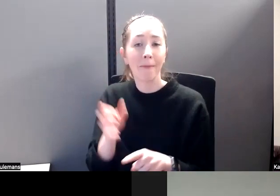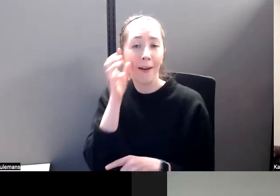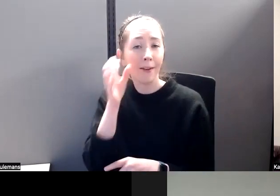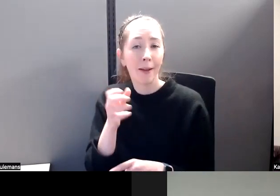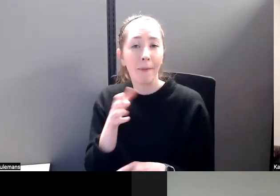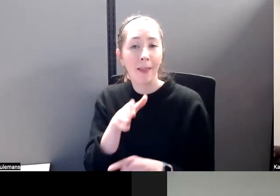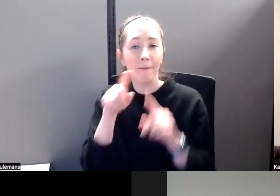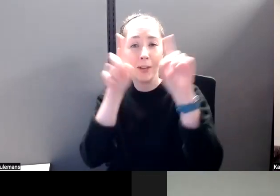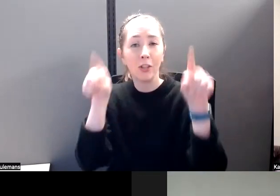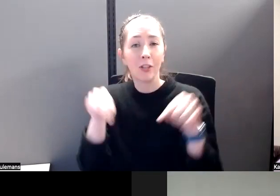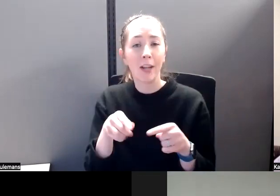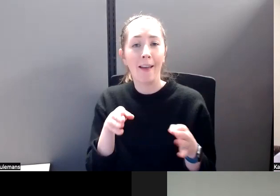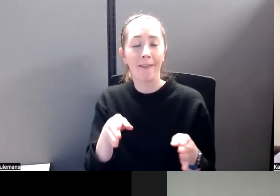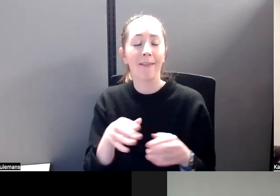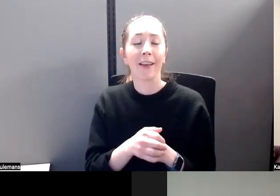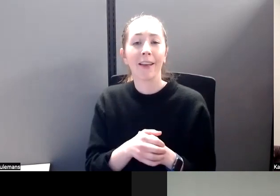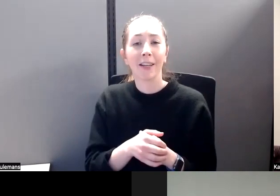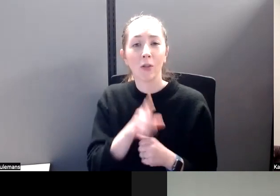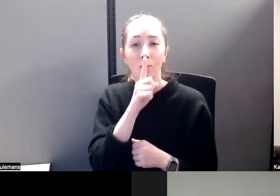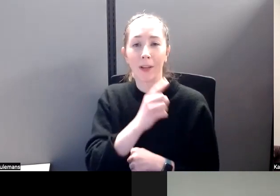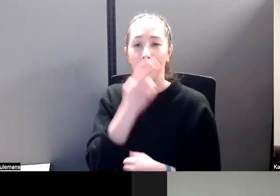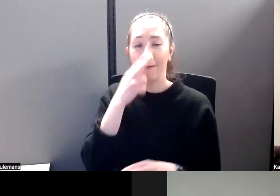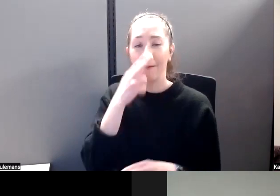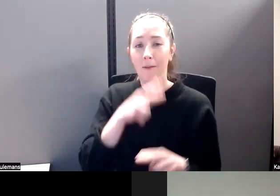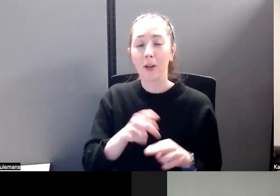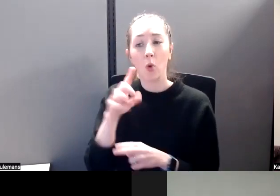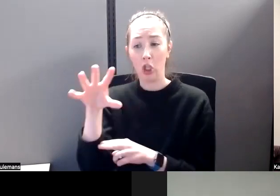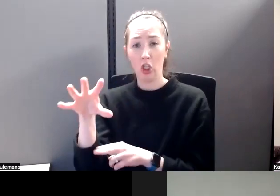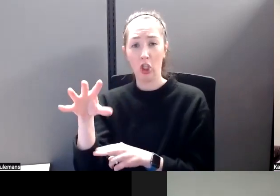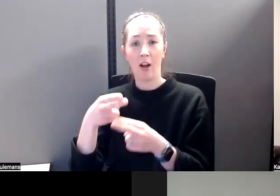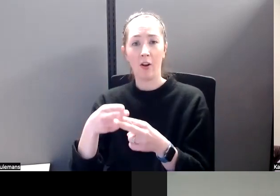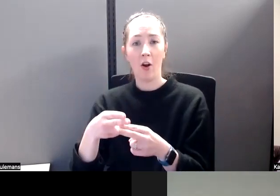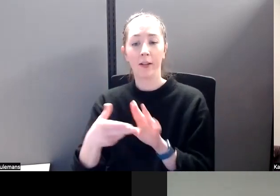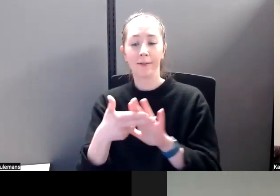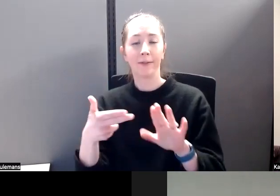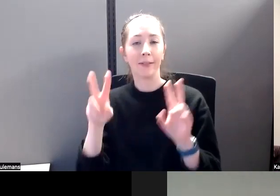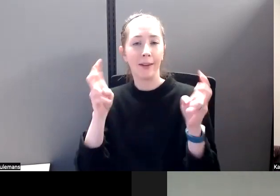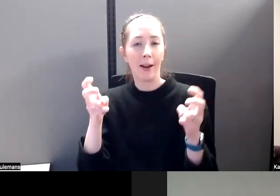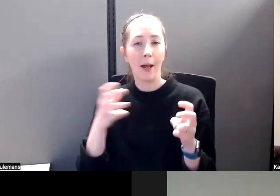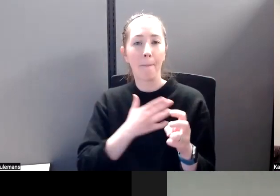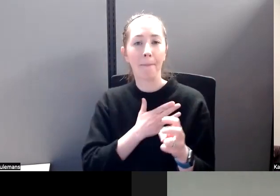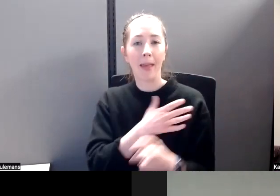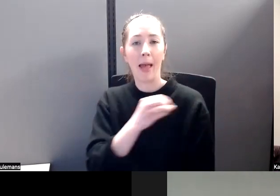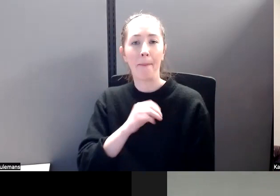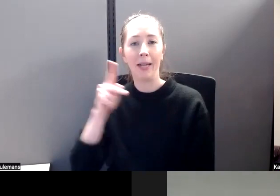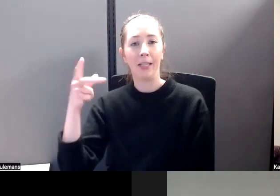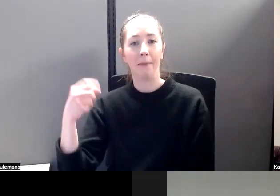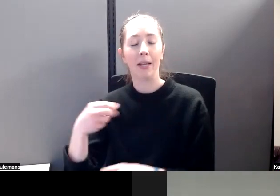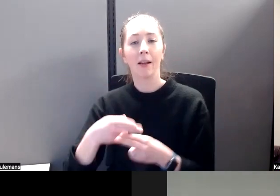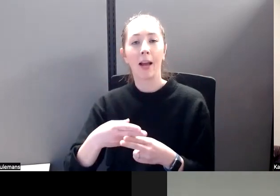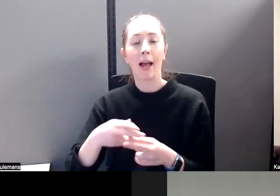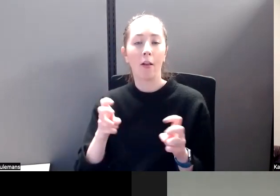that was really fun for me to do. There's a really specific shot in there that I loved called, I titled it, me and my DP, Michael Galbraith, titled